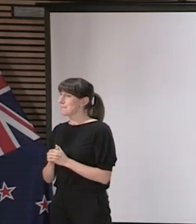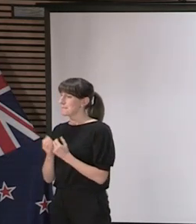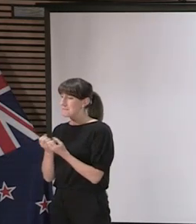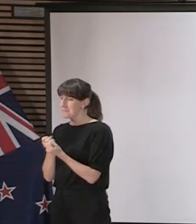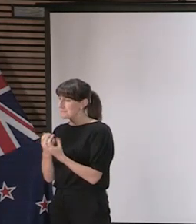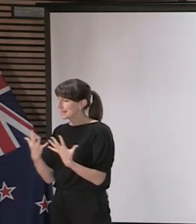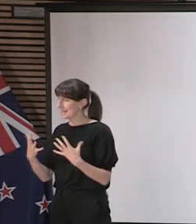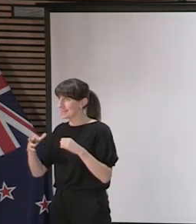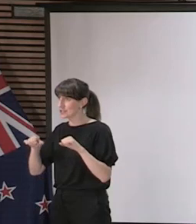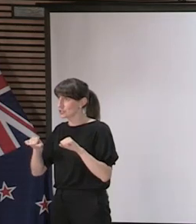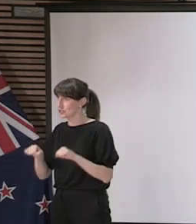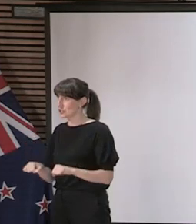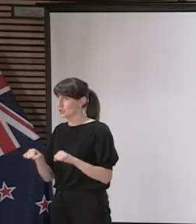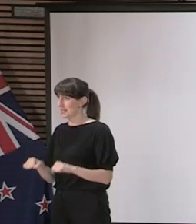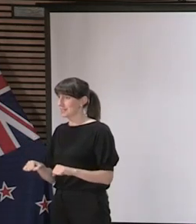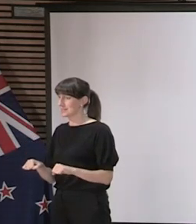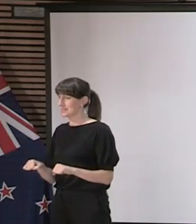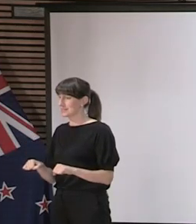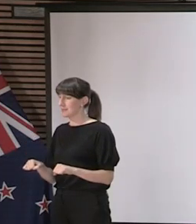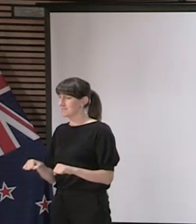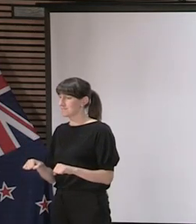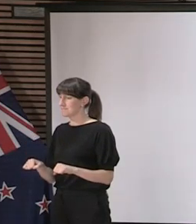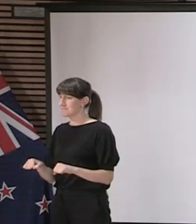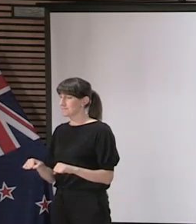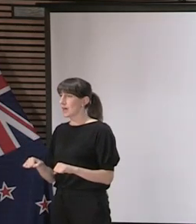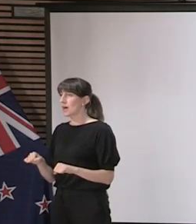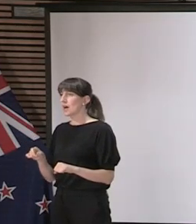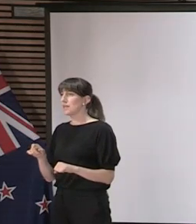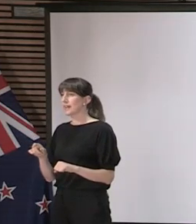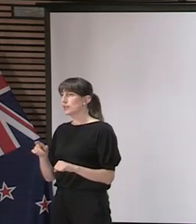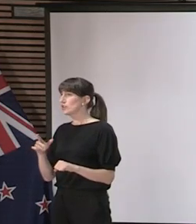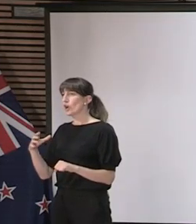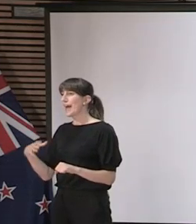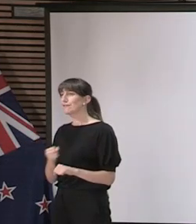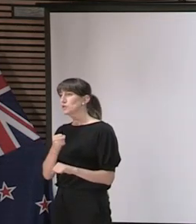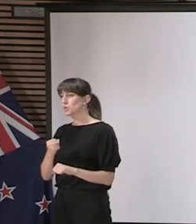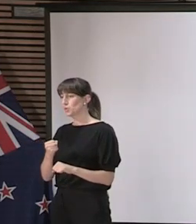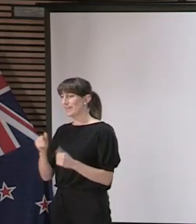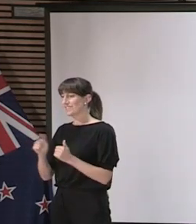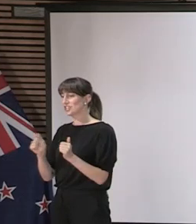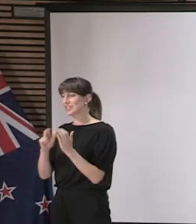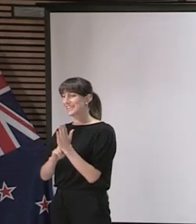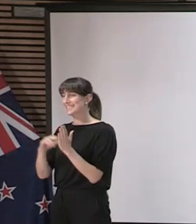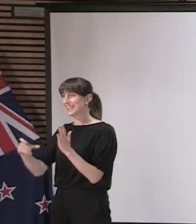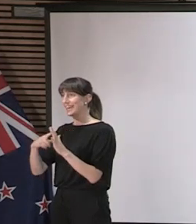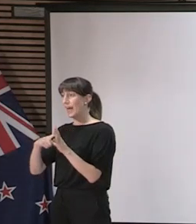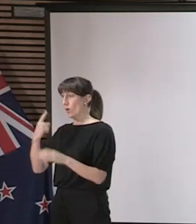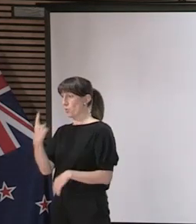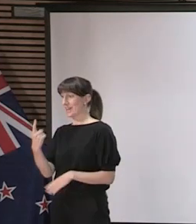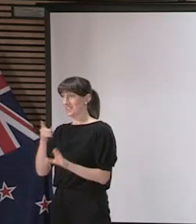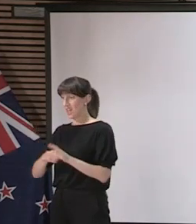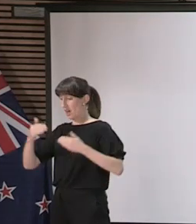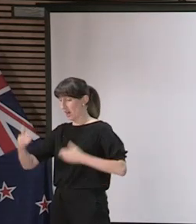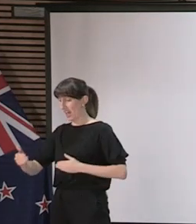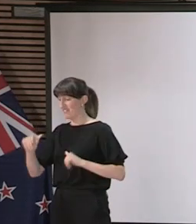now spread their NCEA levels over several years. So if you're doing level 1 this year and you don't quite finish it because of the lockdown,